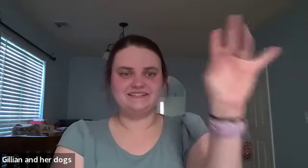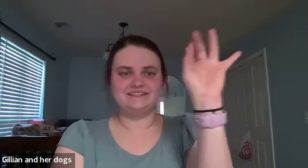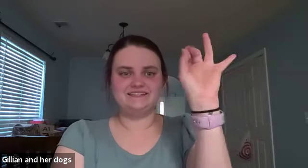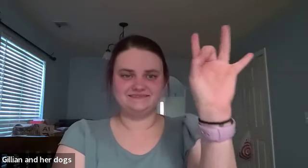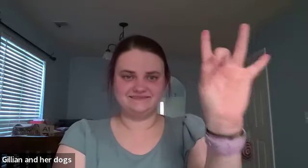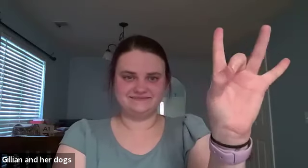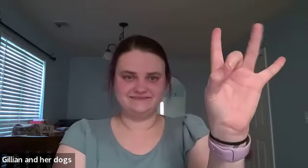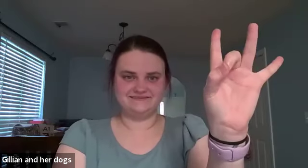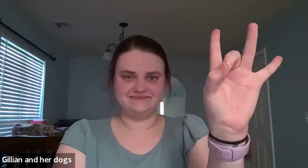8.